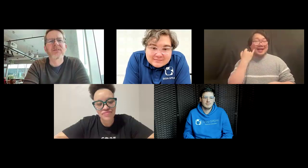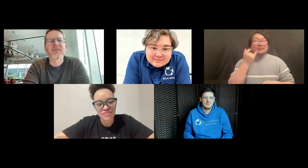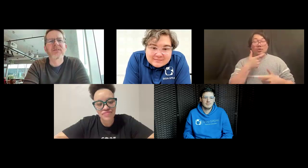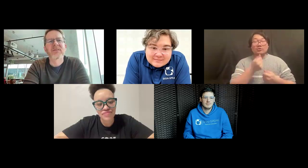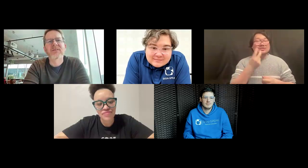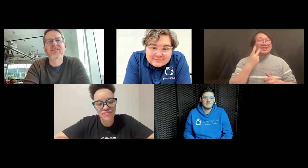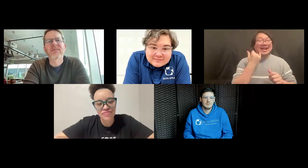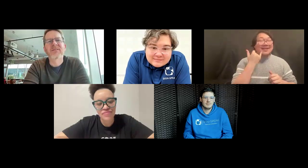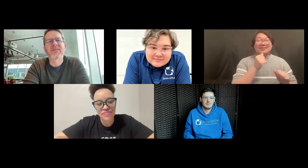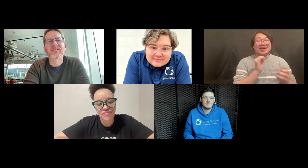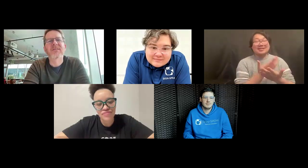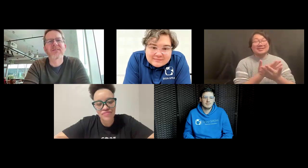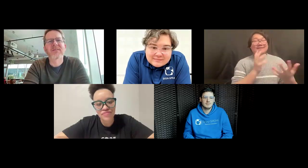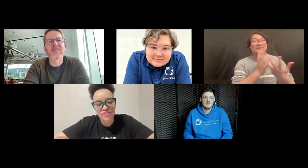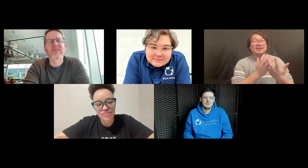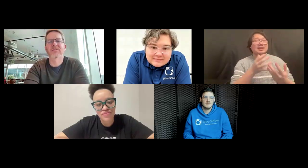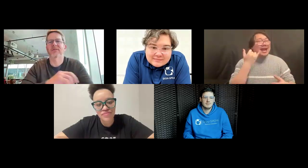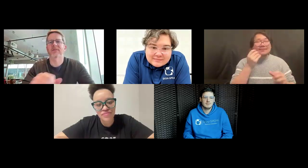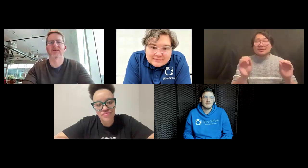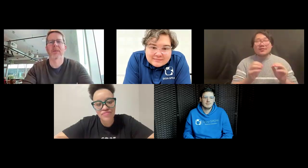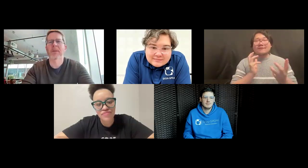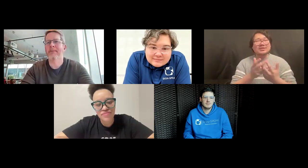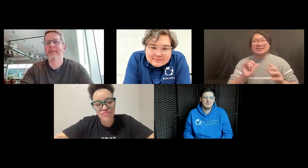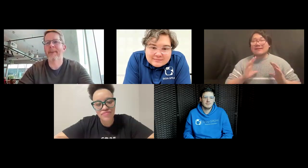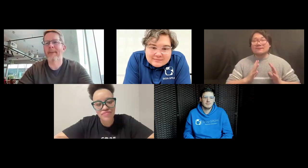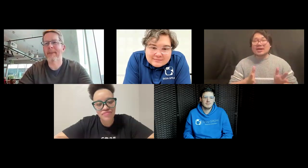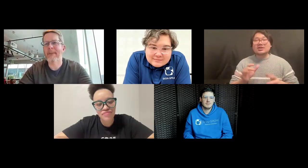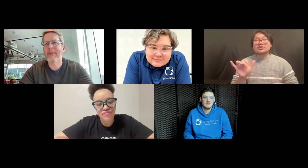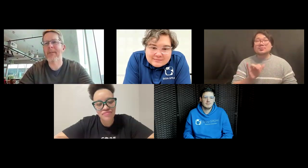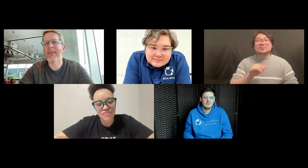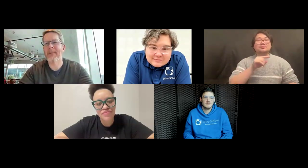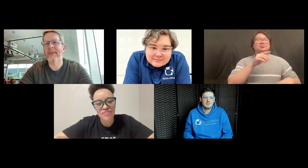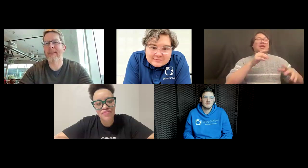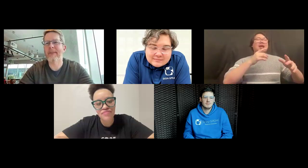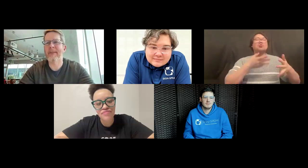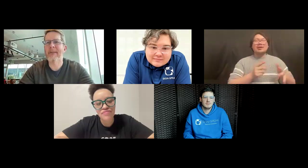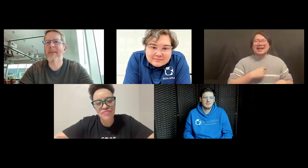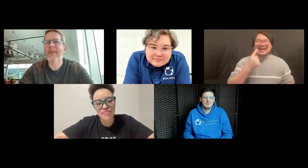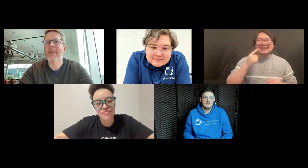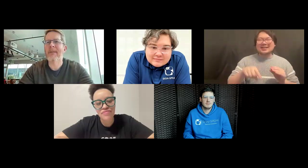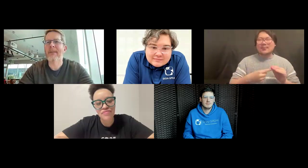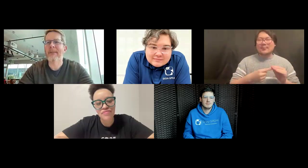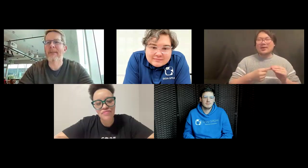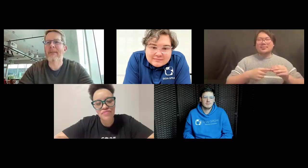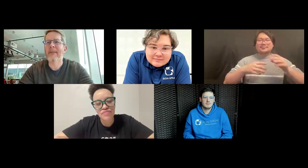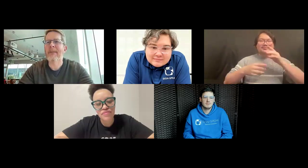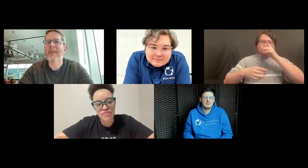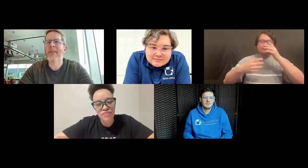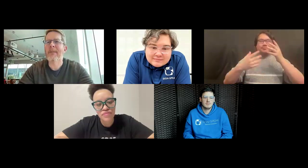offer. We do have our website as well. If you're interested in anything, if you see something that could be a great fit for you, you're able to